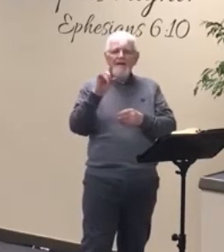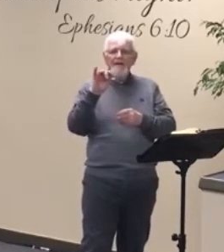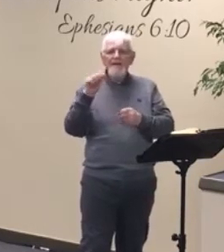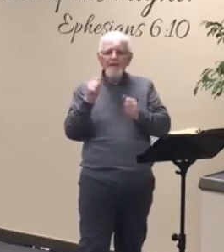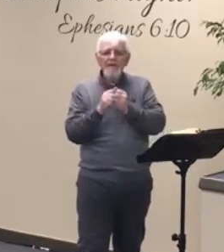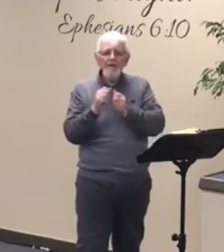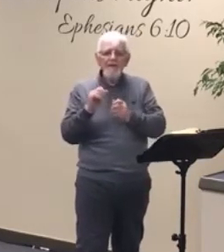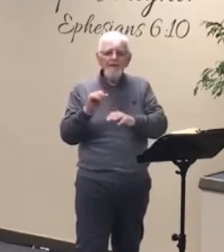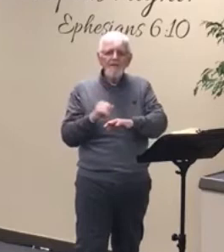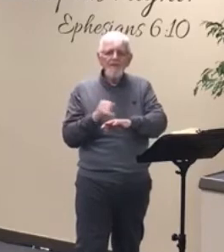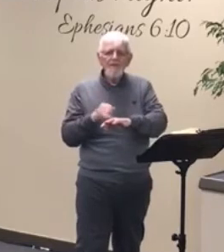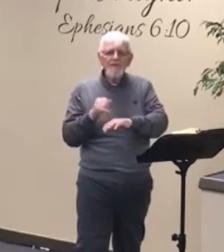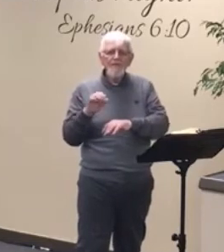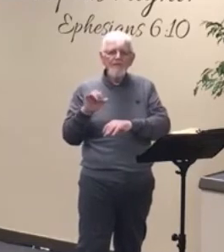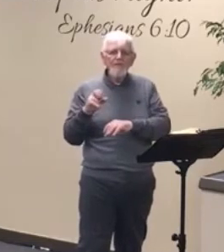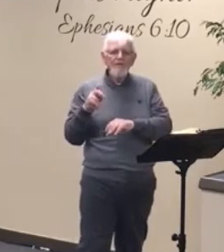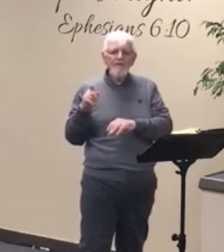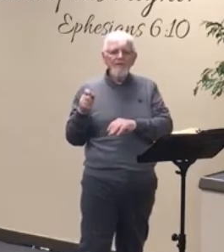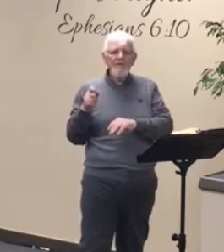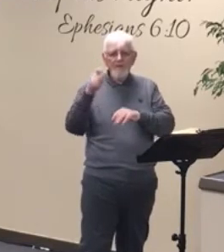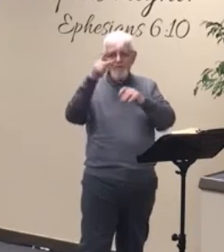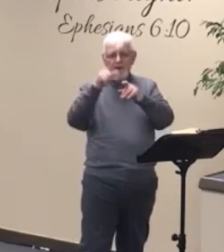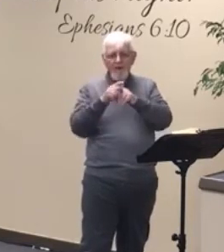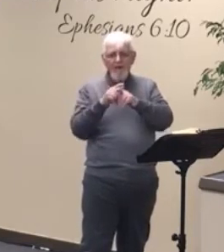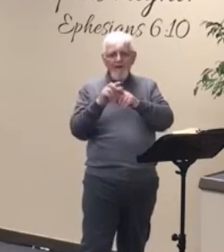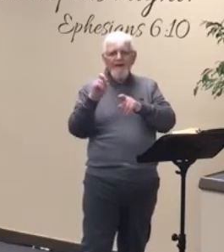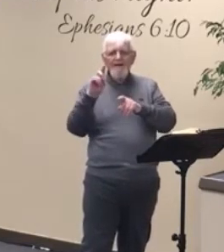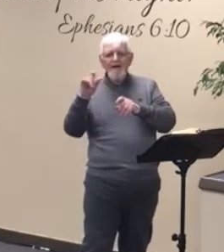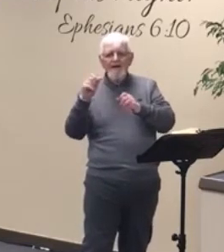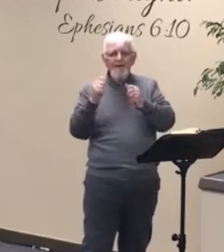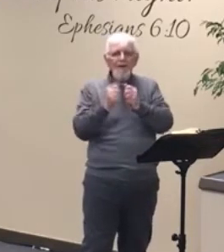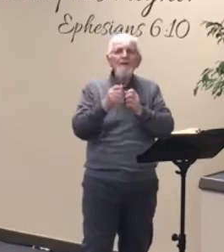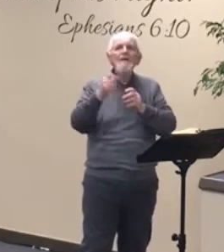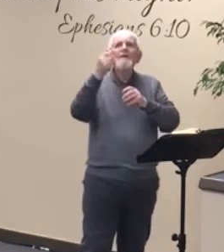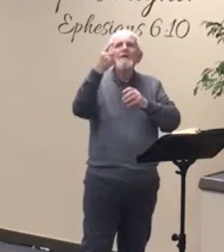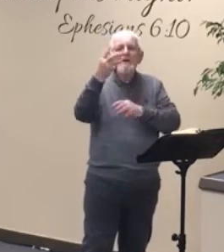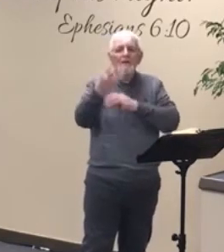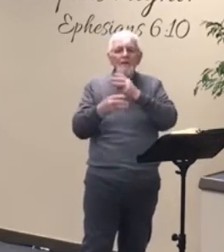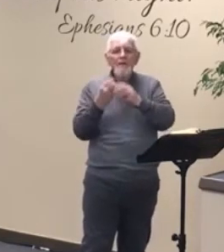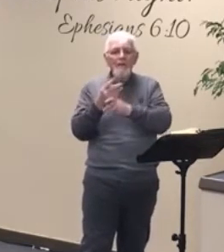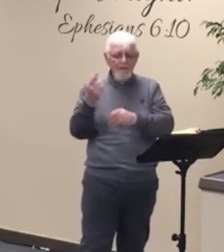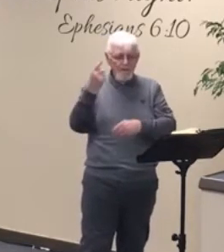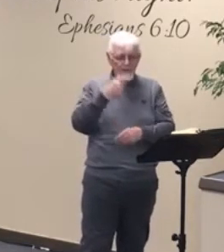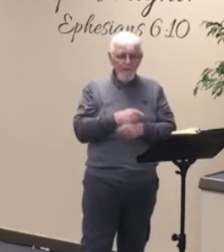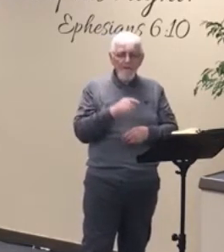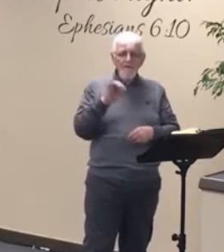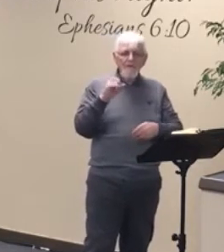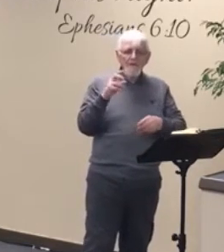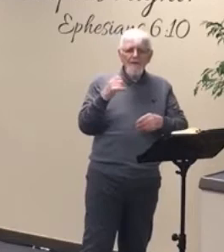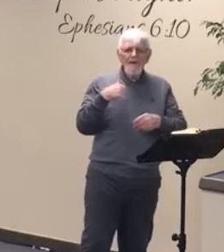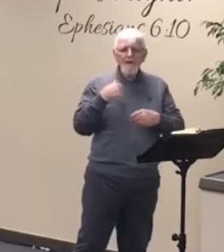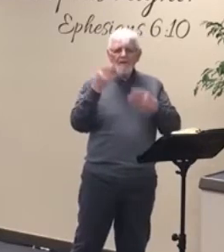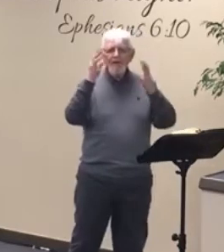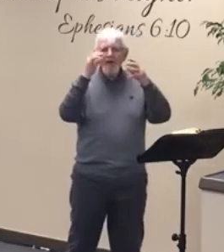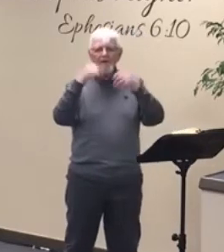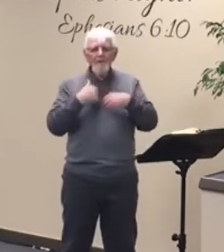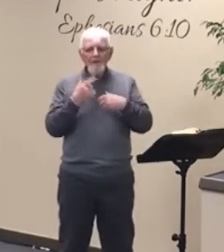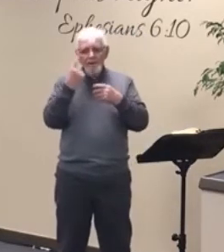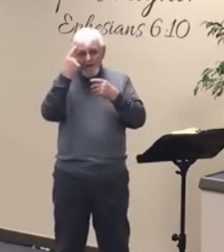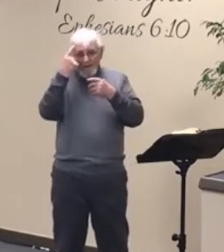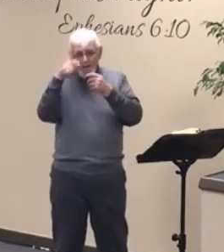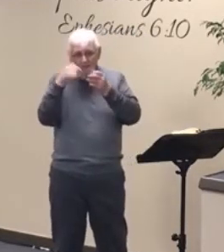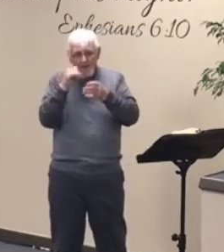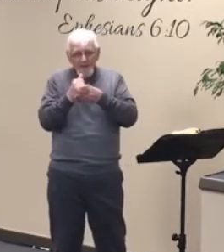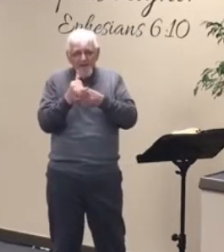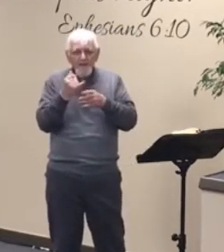Joseph's brethren's dealing with reality. And Joseph has a problem that he wants to figure out. Joseph's